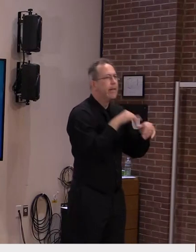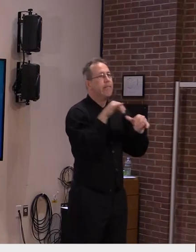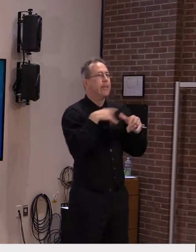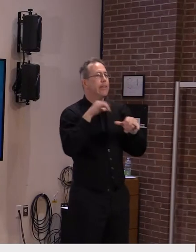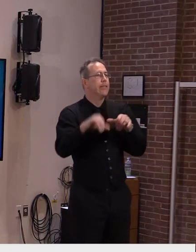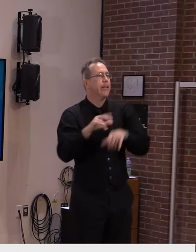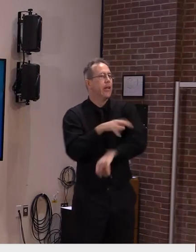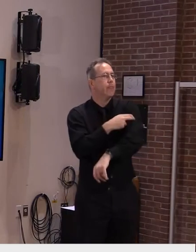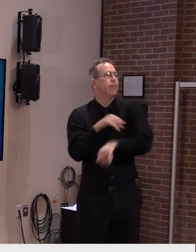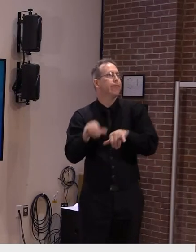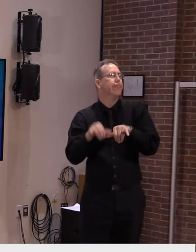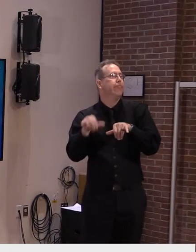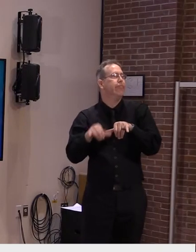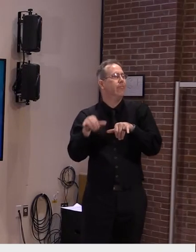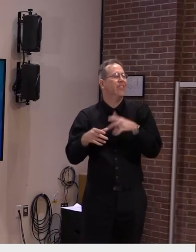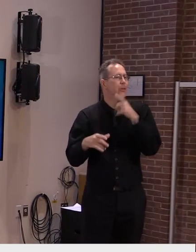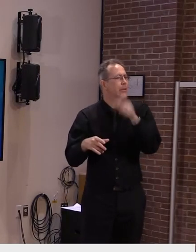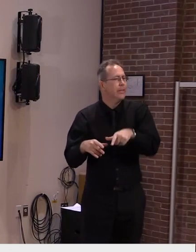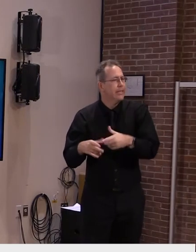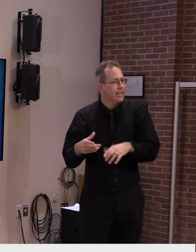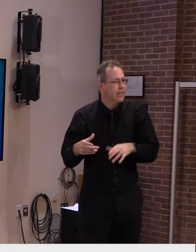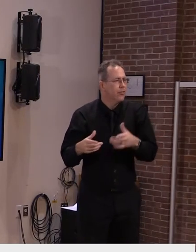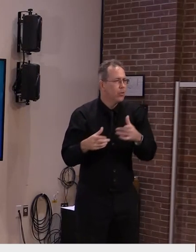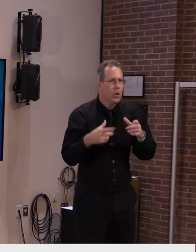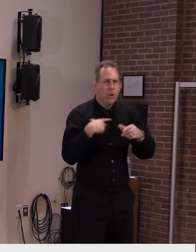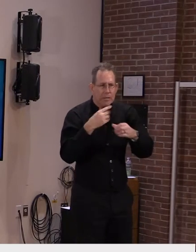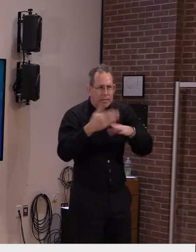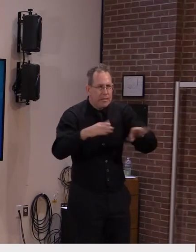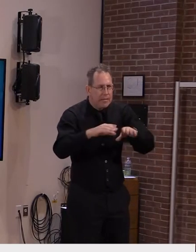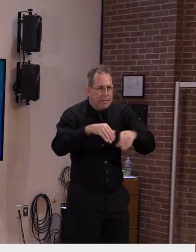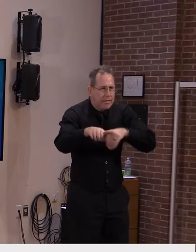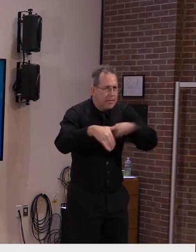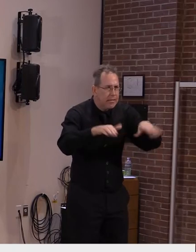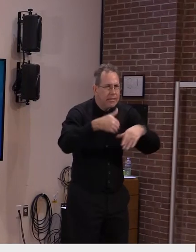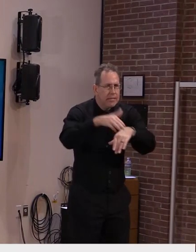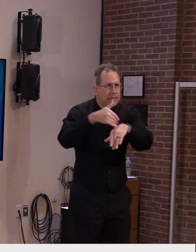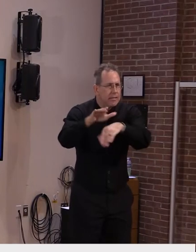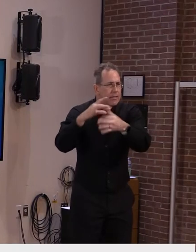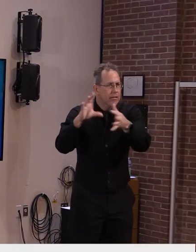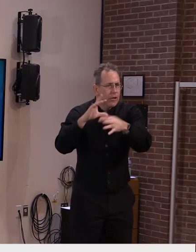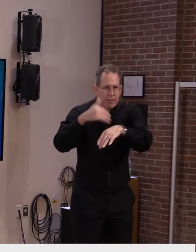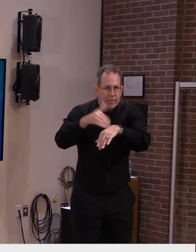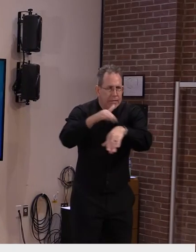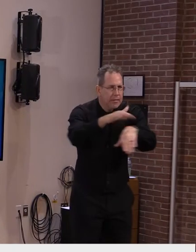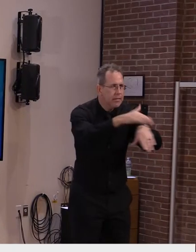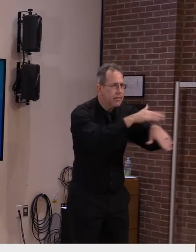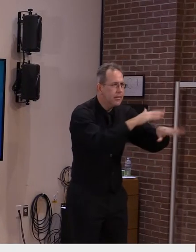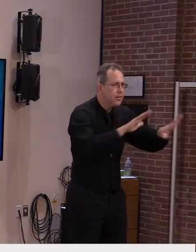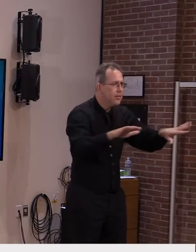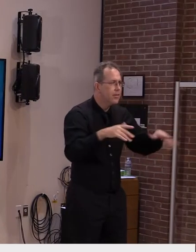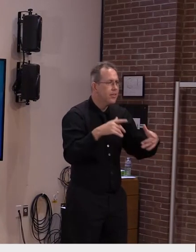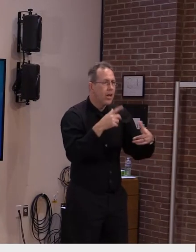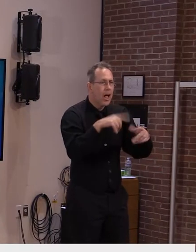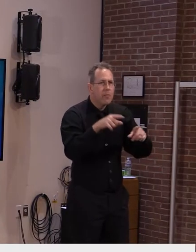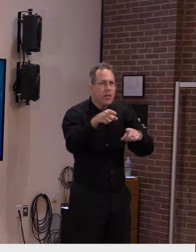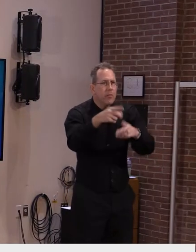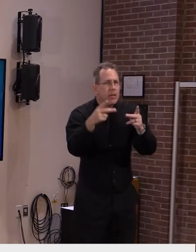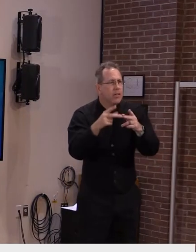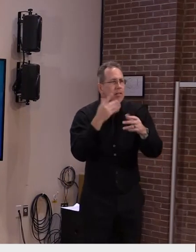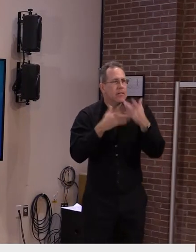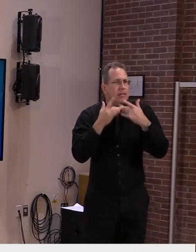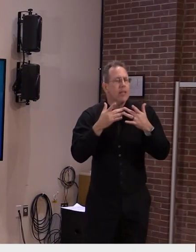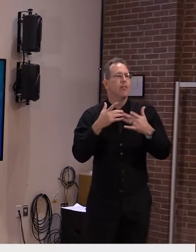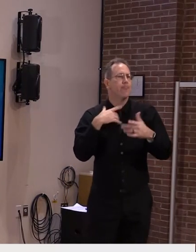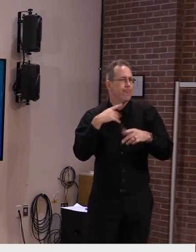financially bring in staffing. There was no staffing at these long-term care rehab facilities to accommodate this.